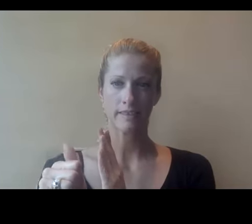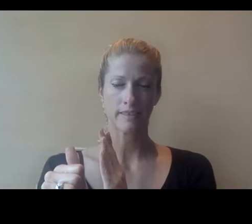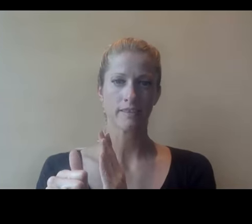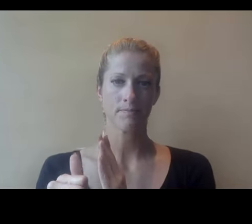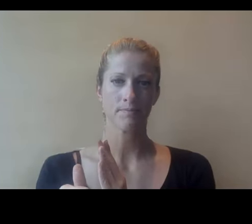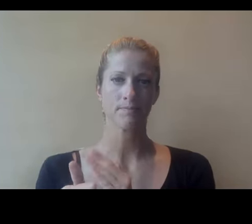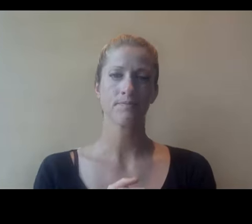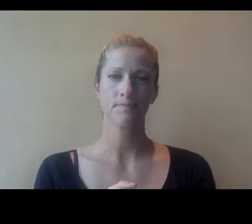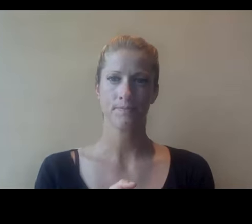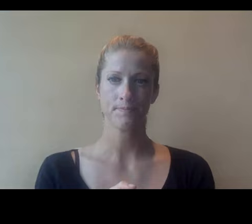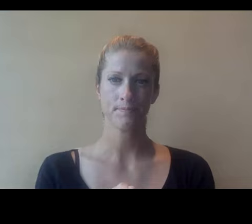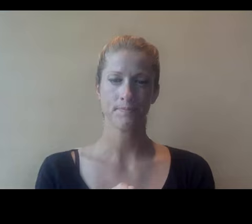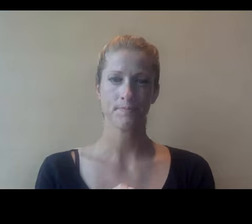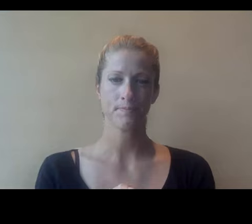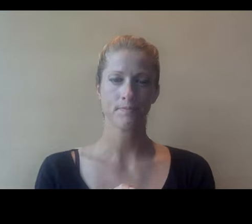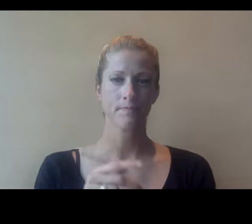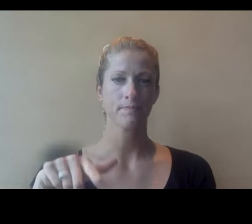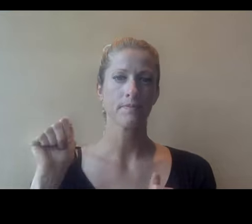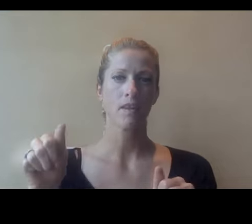well.